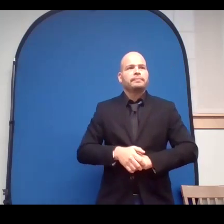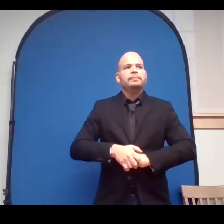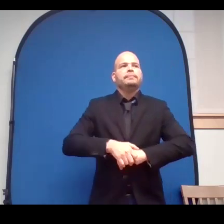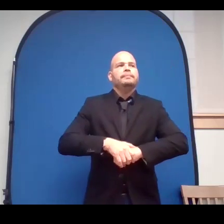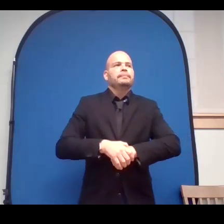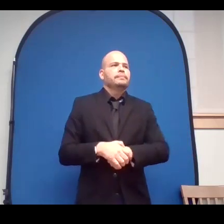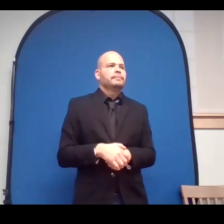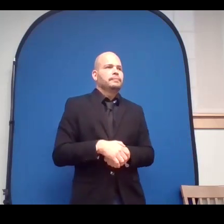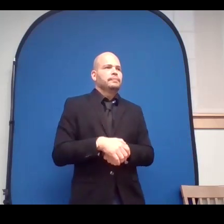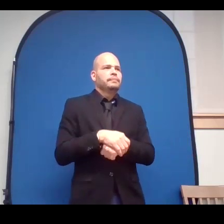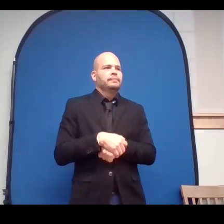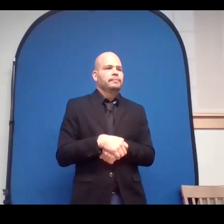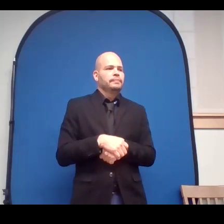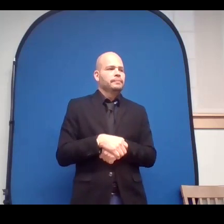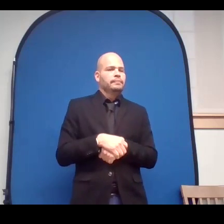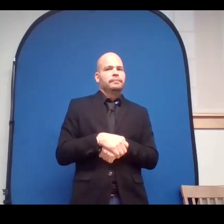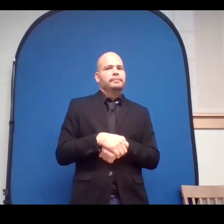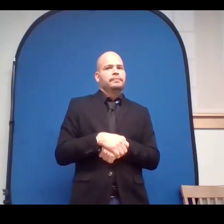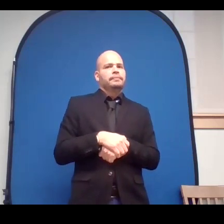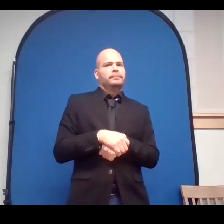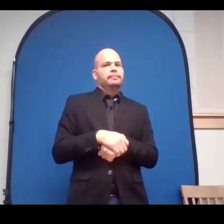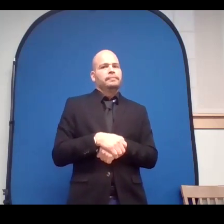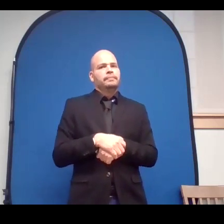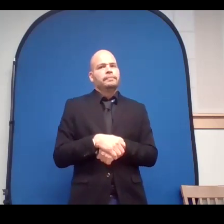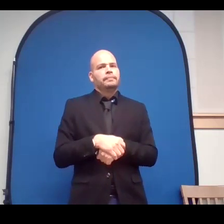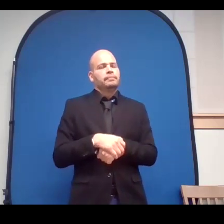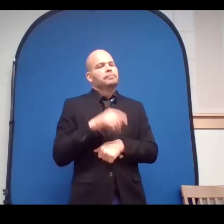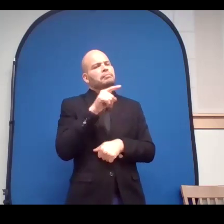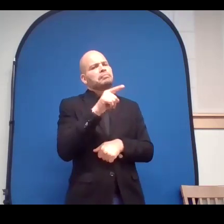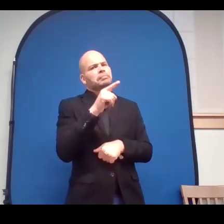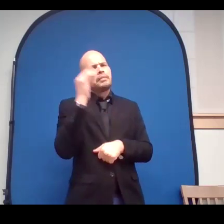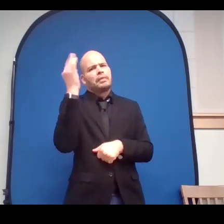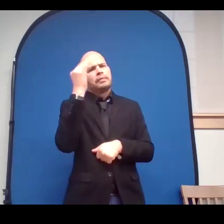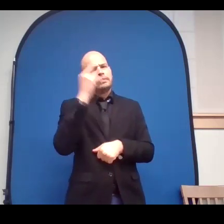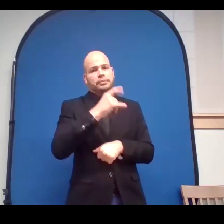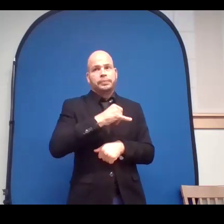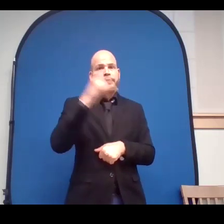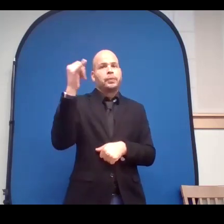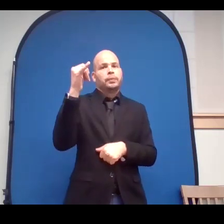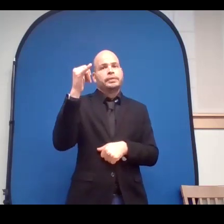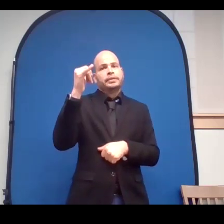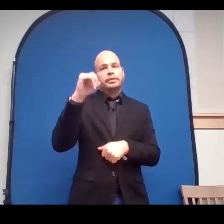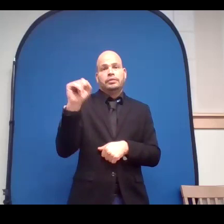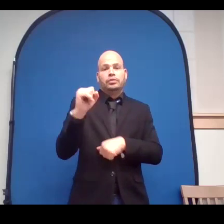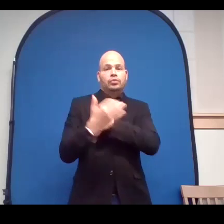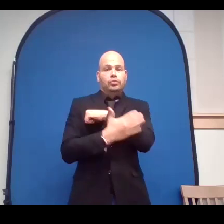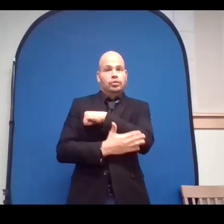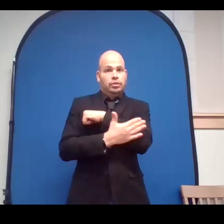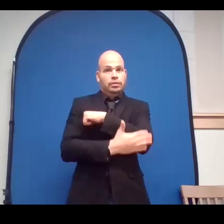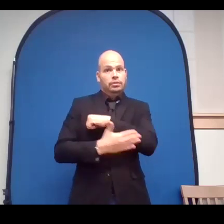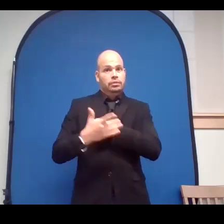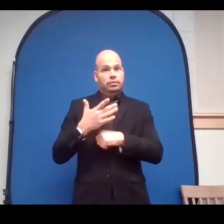Did you think about calling Saginaw Sheriff's Office, calling